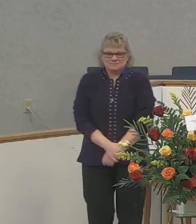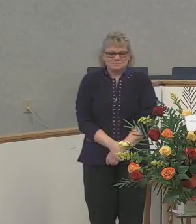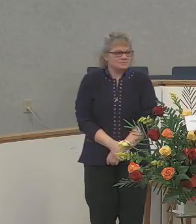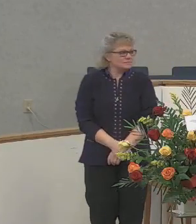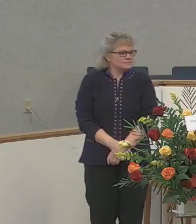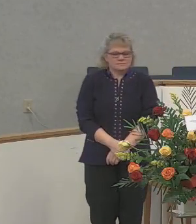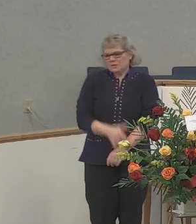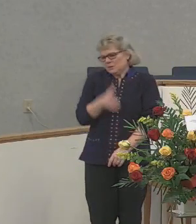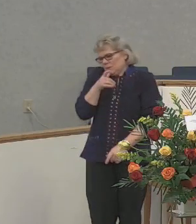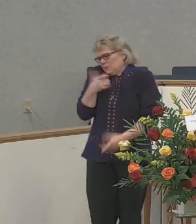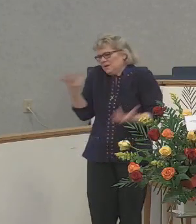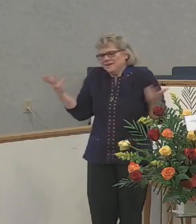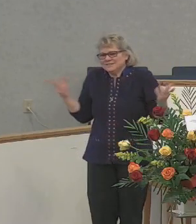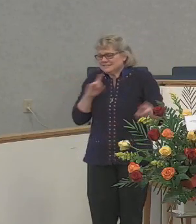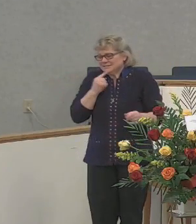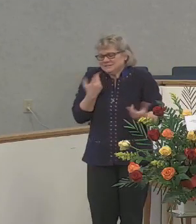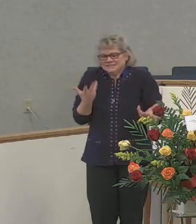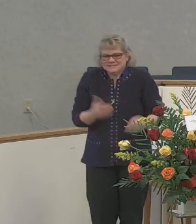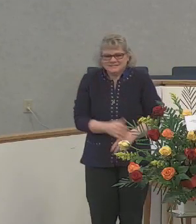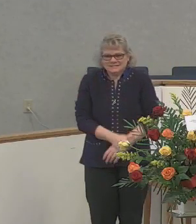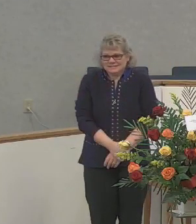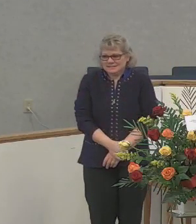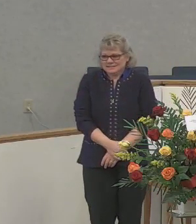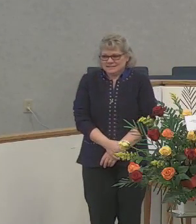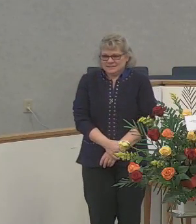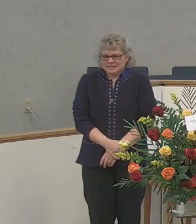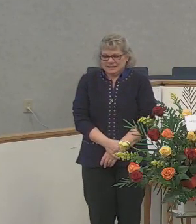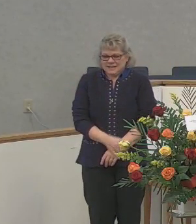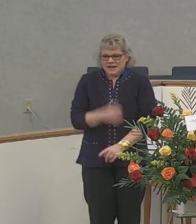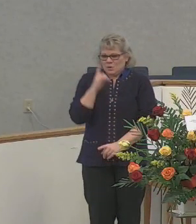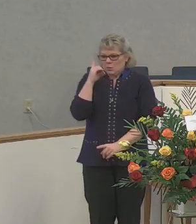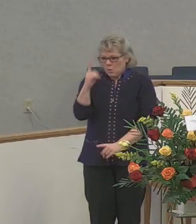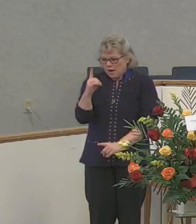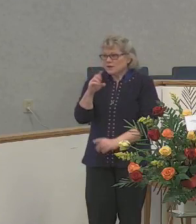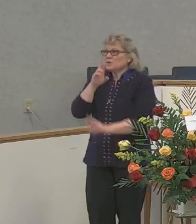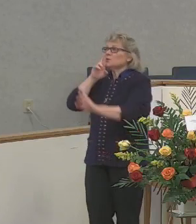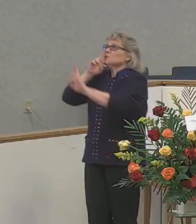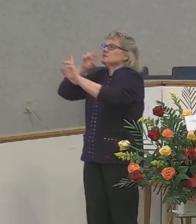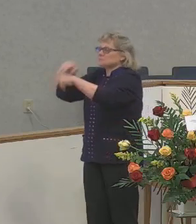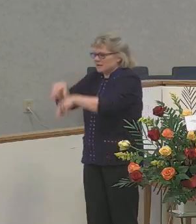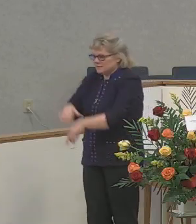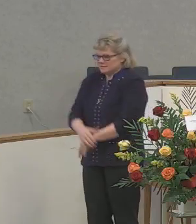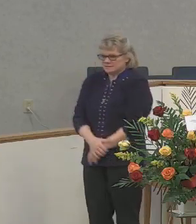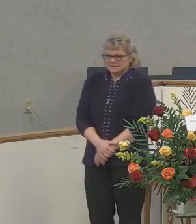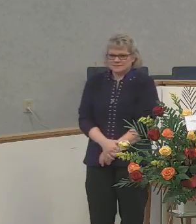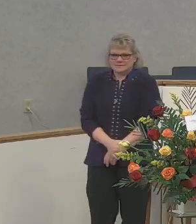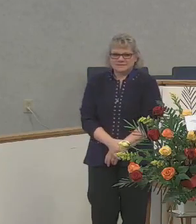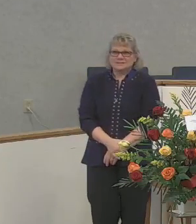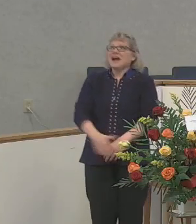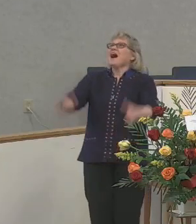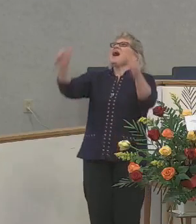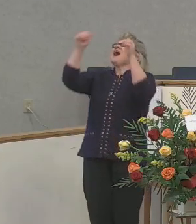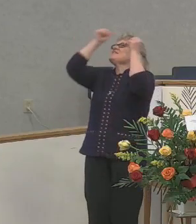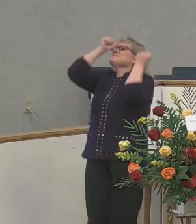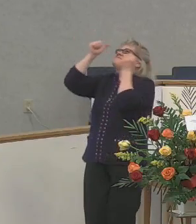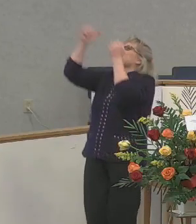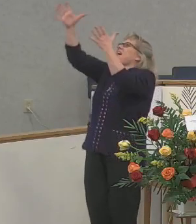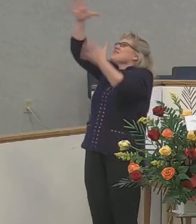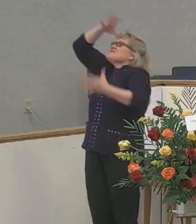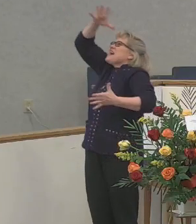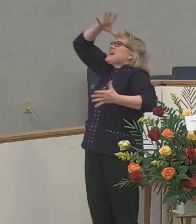Who are we kidding? He only had one response. "Abba, Father,